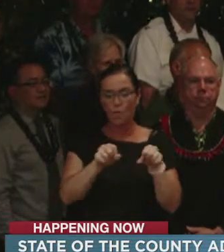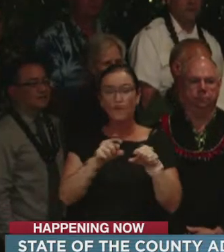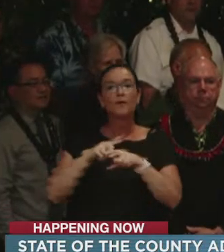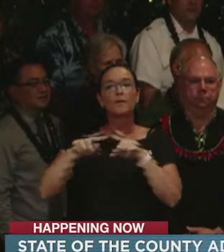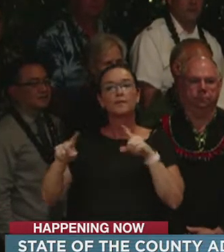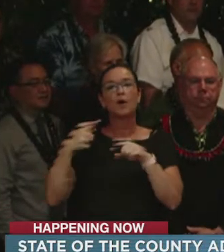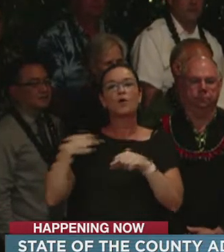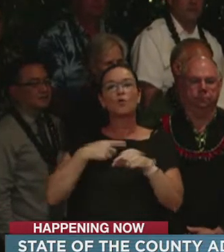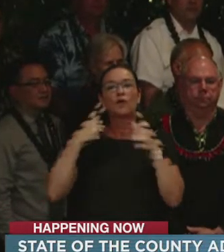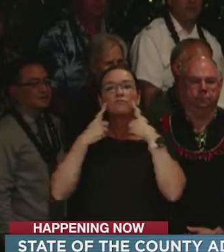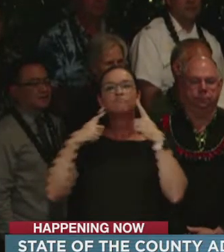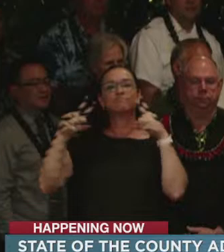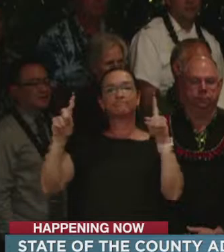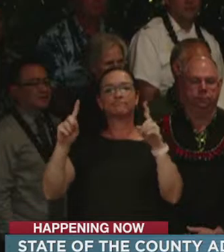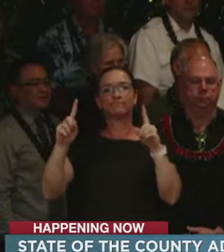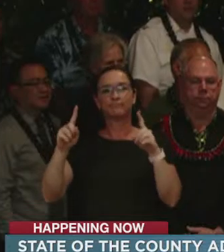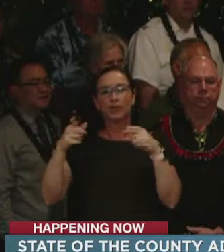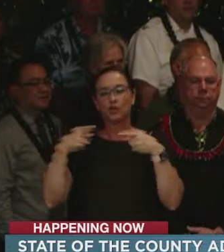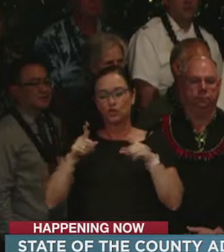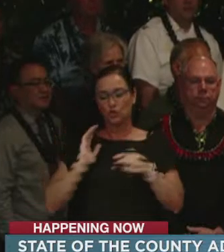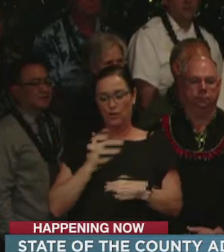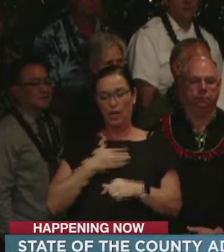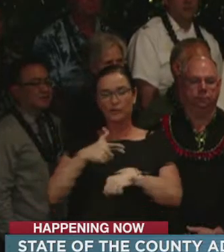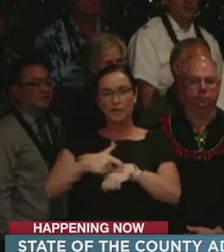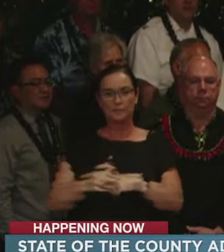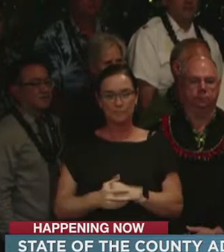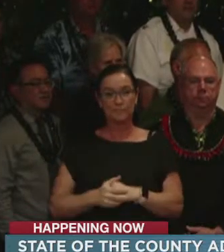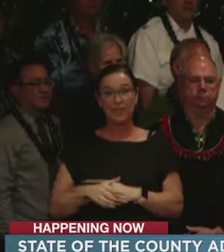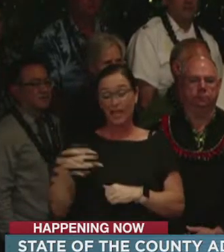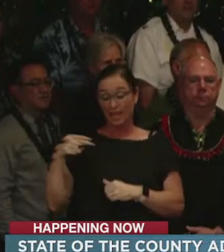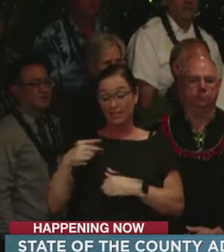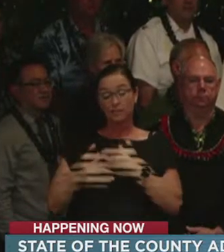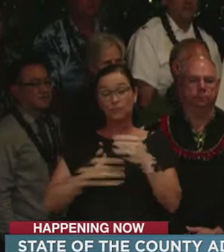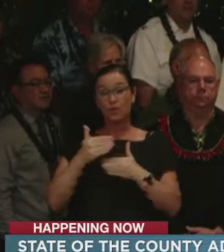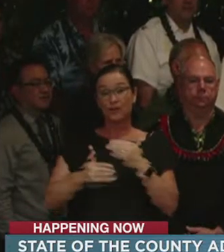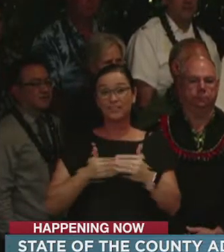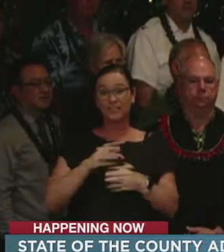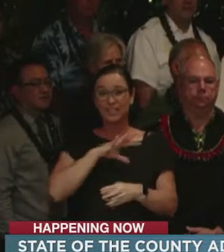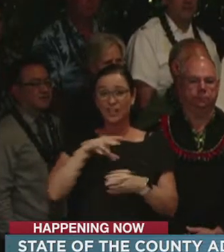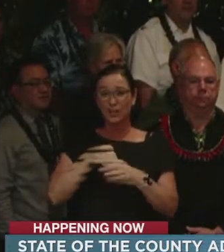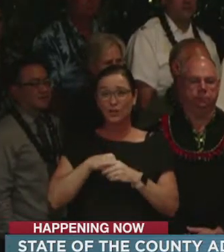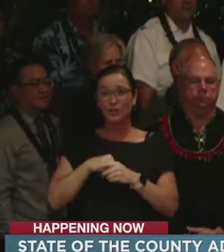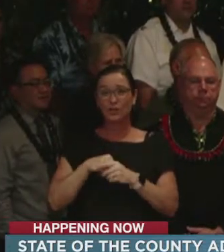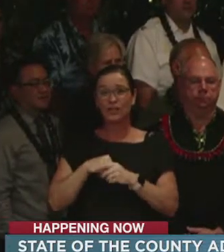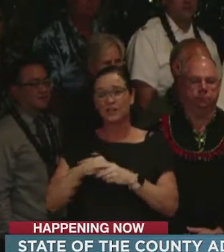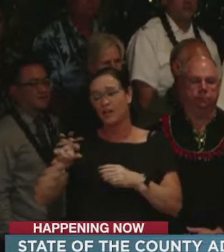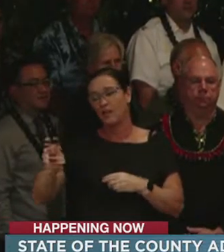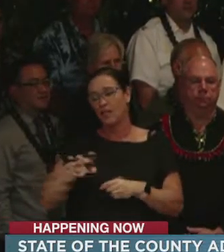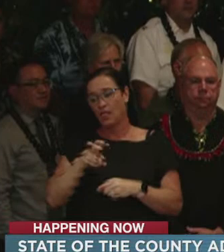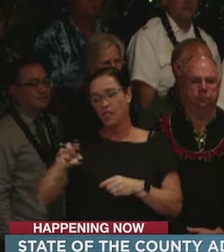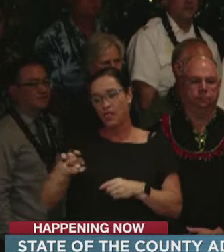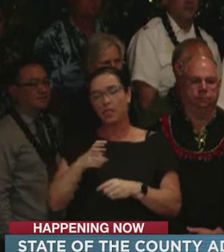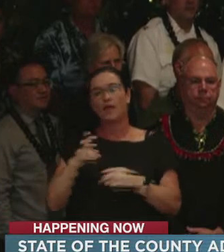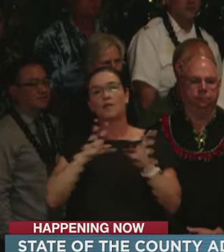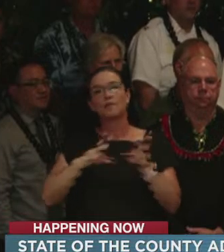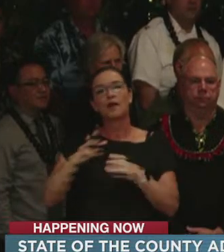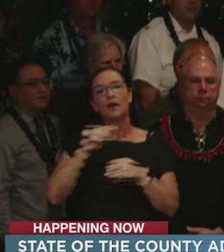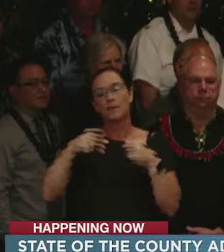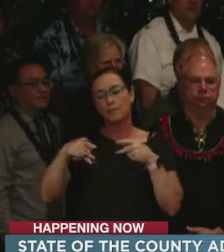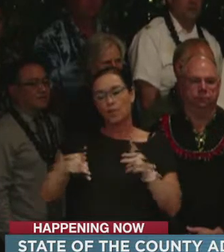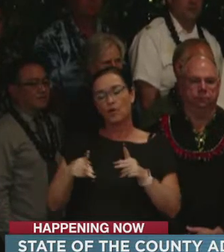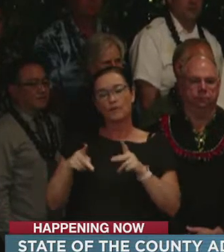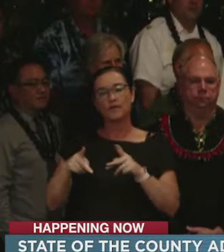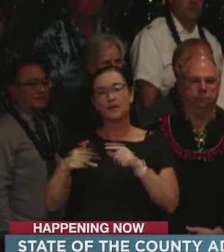under our administration. This process included migrating planning and permitting digital information from